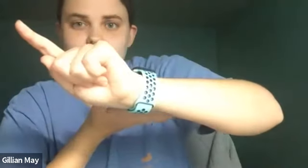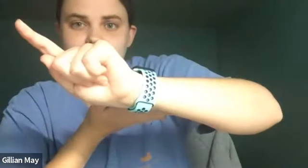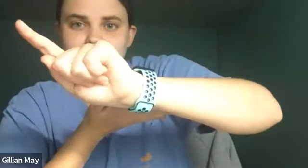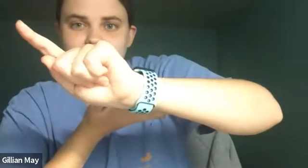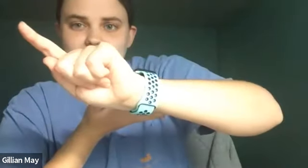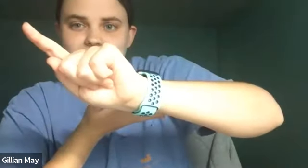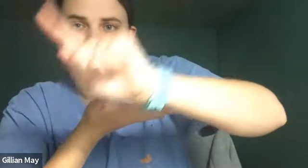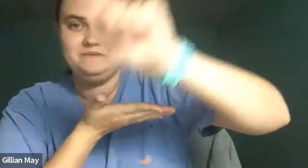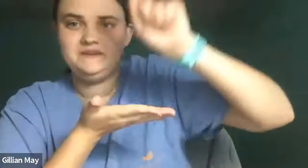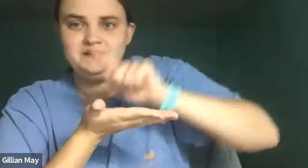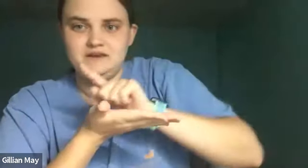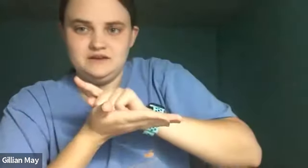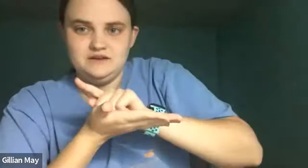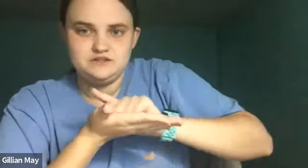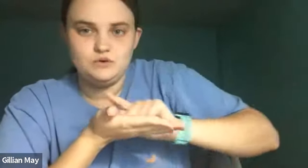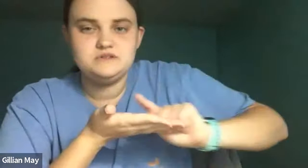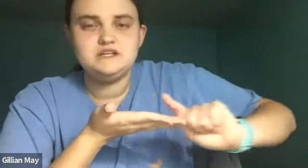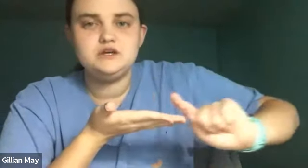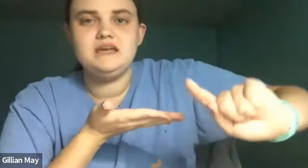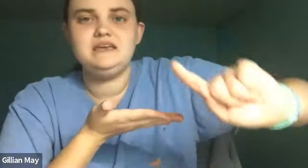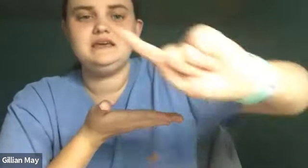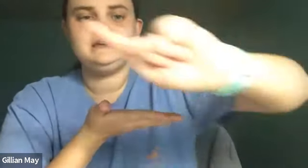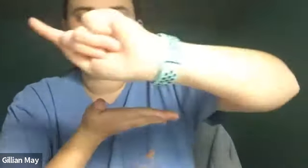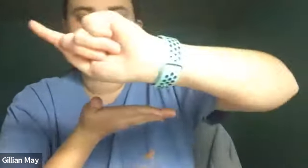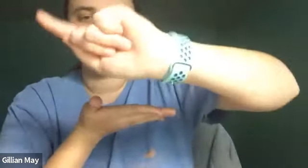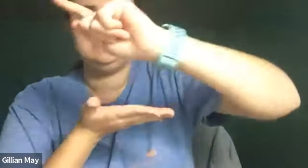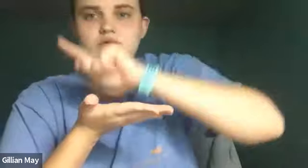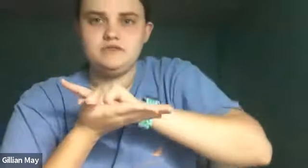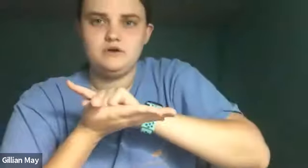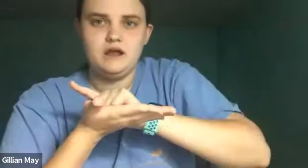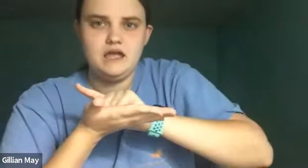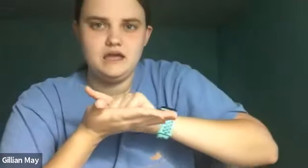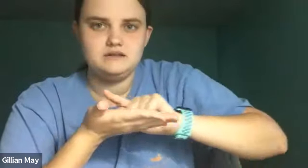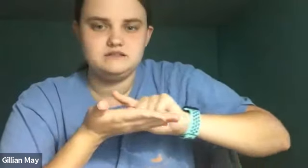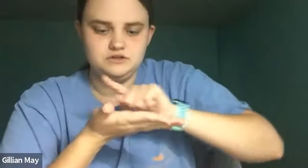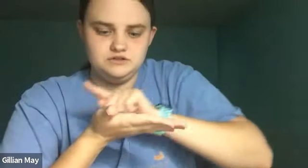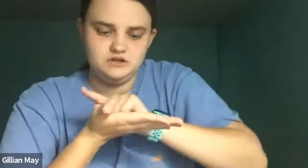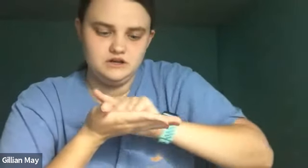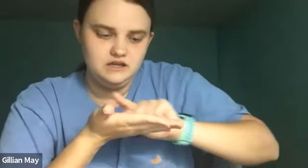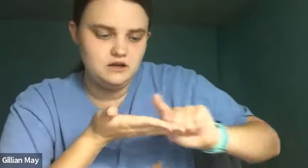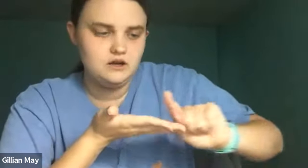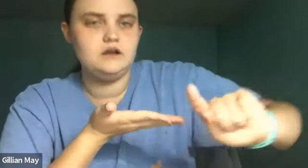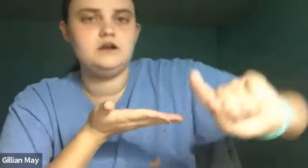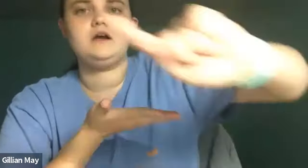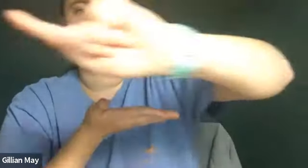forward. So almost like you're making a C with your hand. So you start here and you're kind of